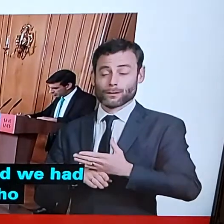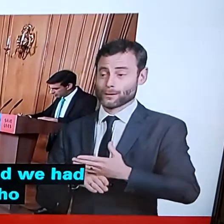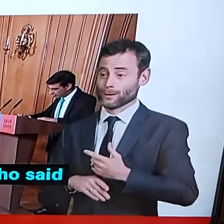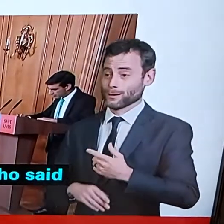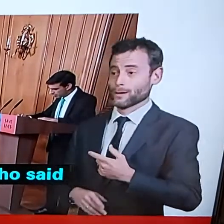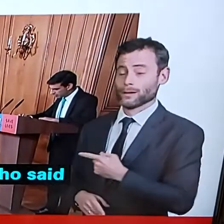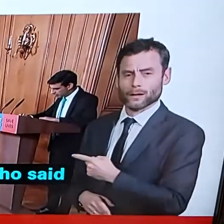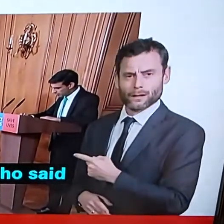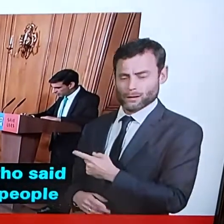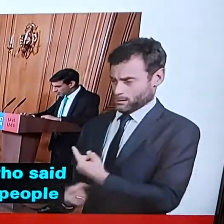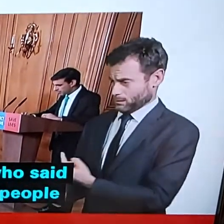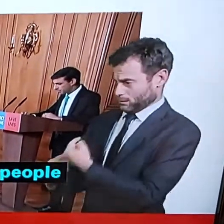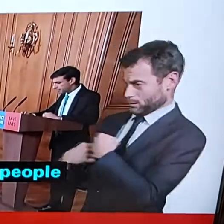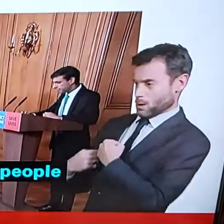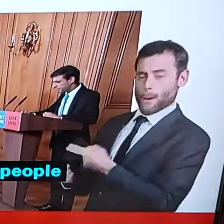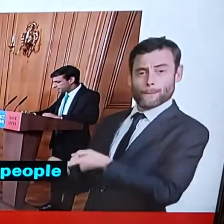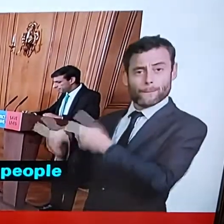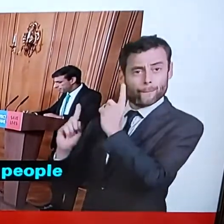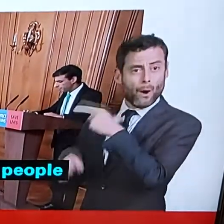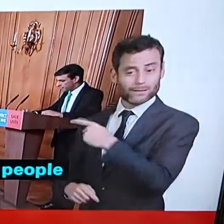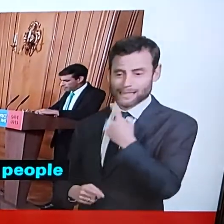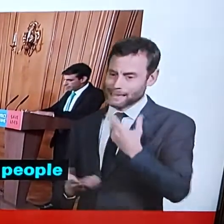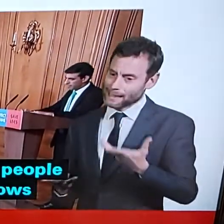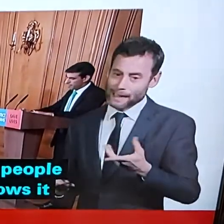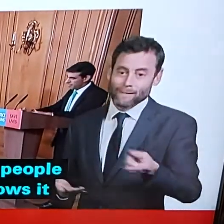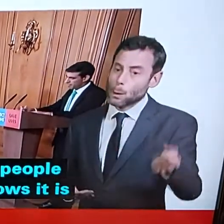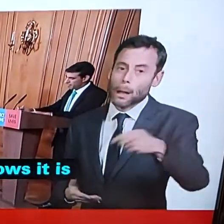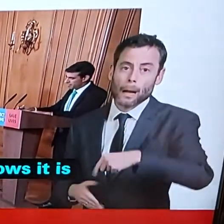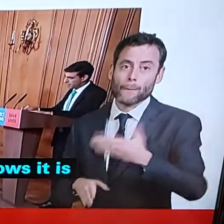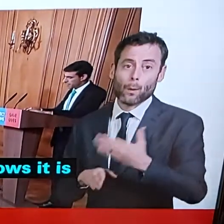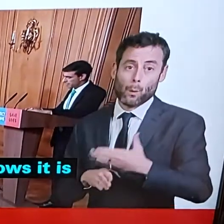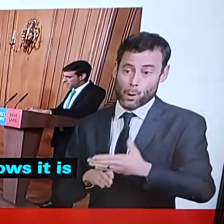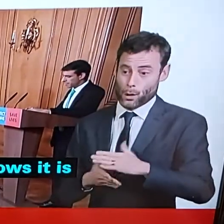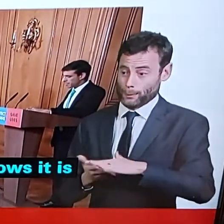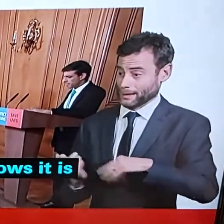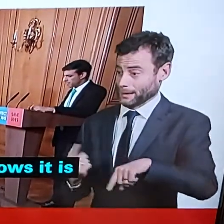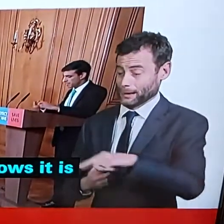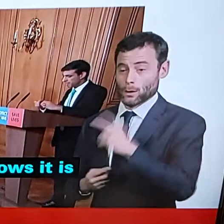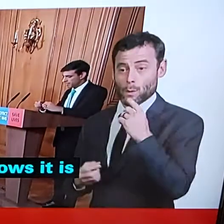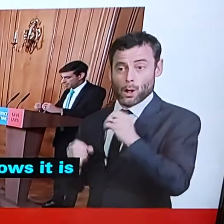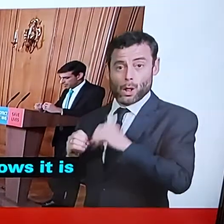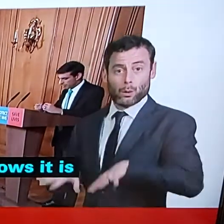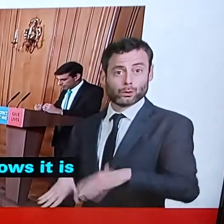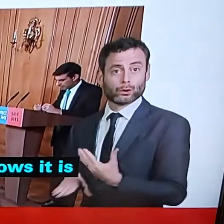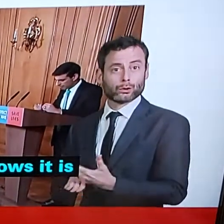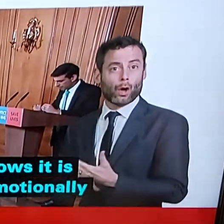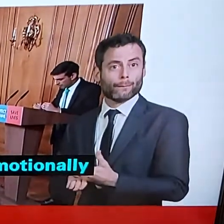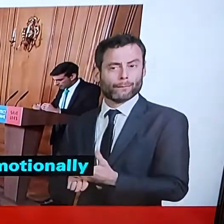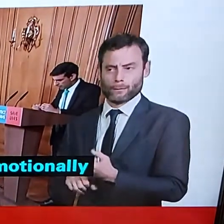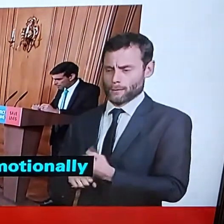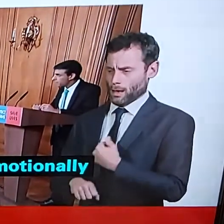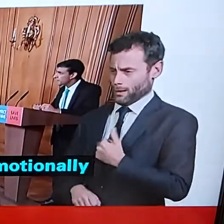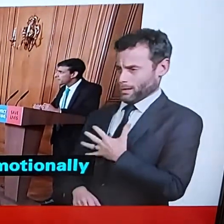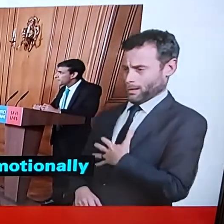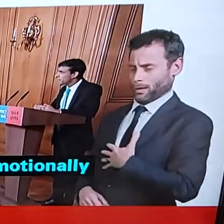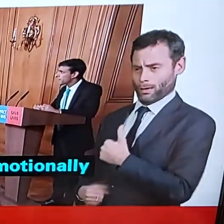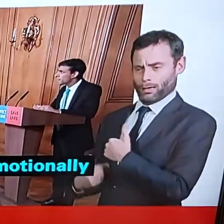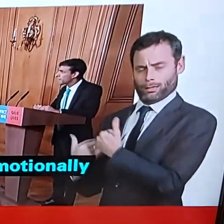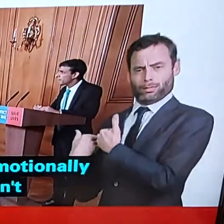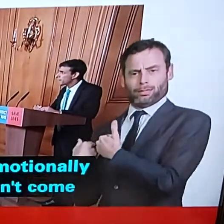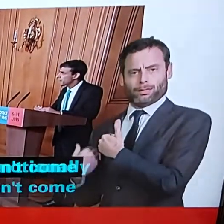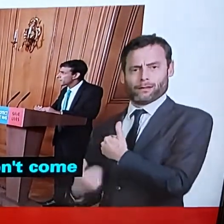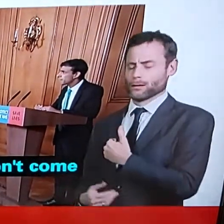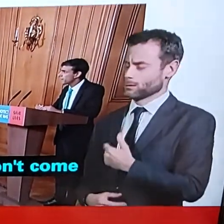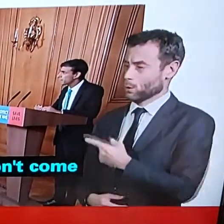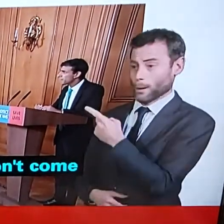being emotionally blackmailed by bosses saying if we don't come to work, people will lose their jobs. As the Chancellor, what do you say to employers who